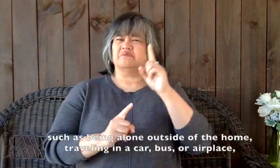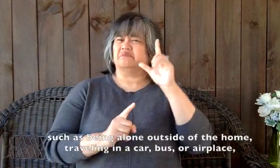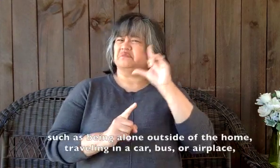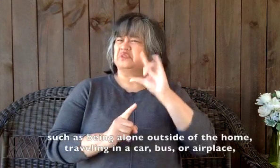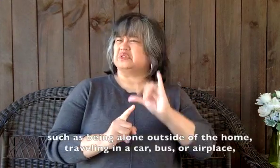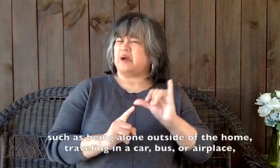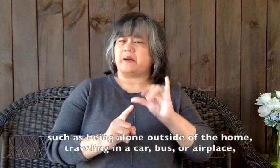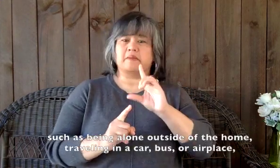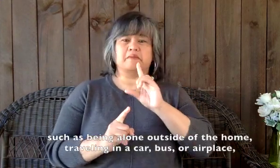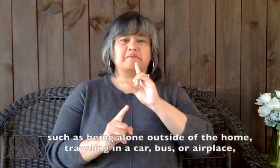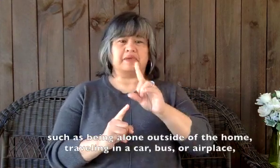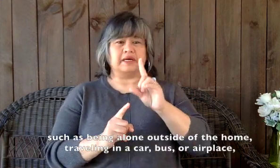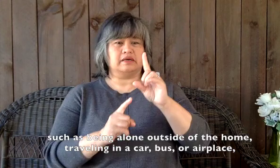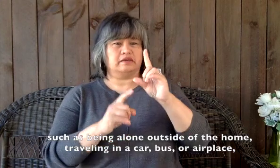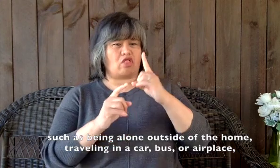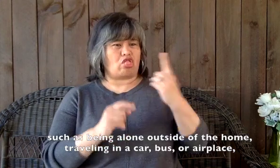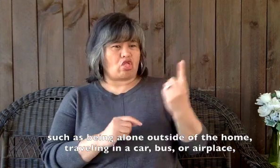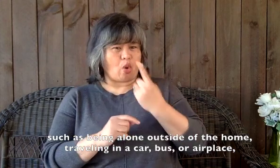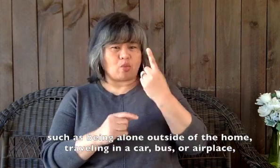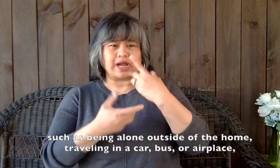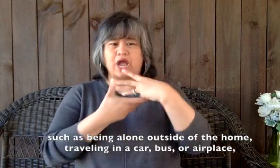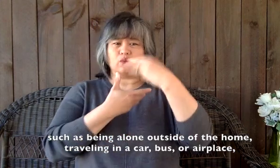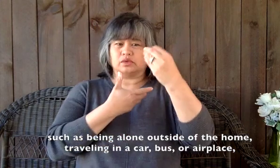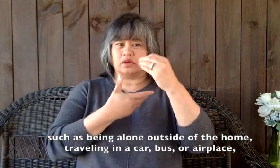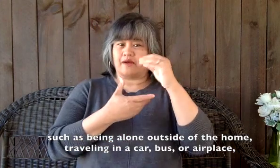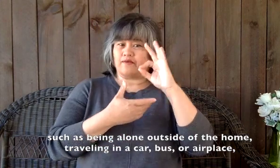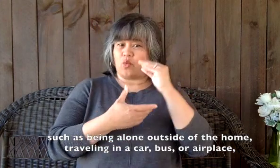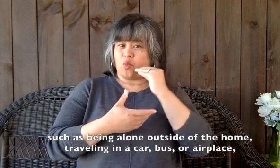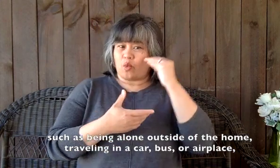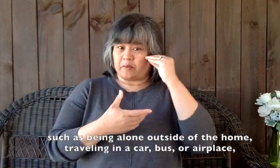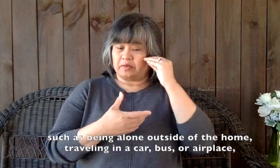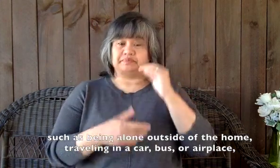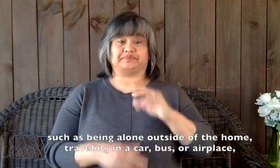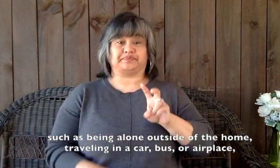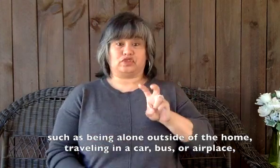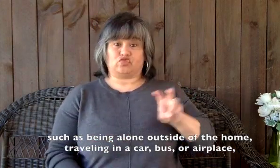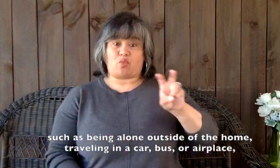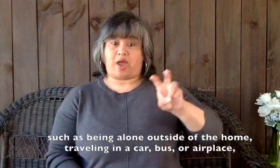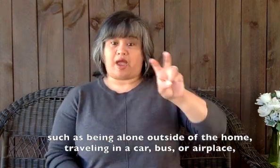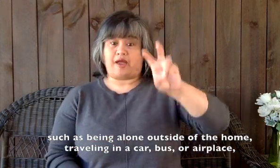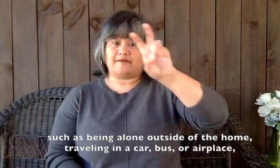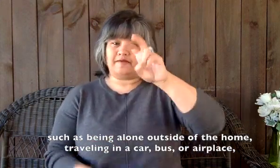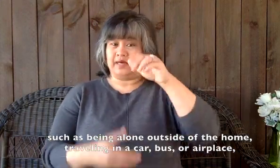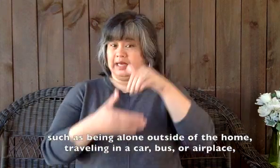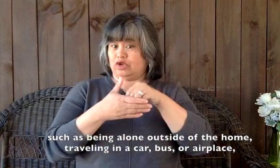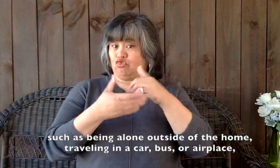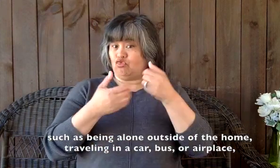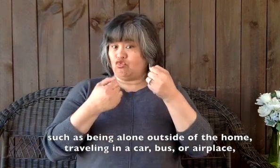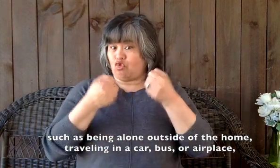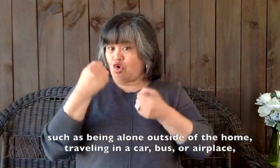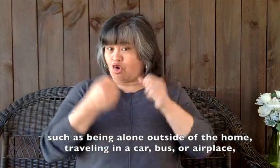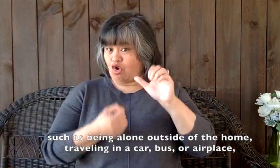such as being alone outside of a home, traveling in a car, bus, or an